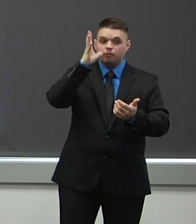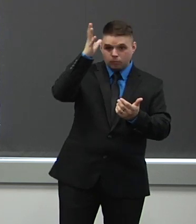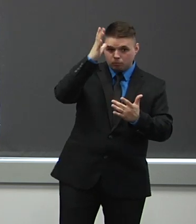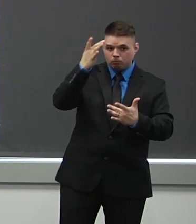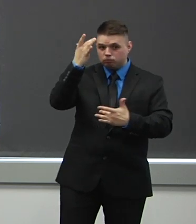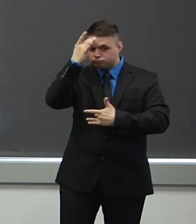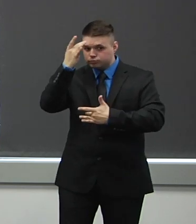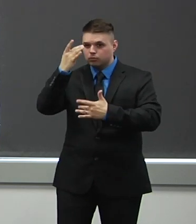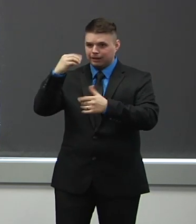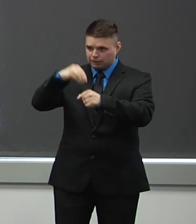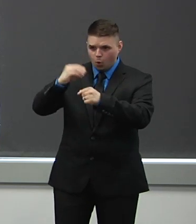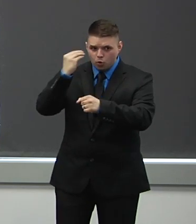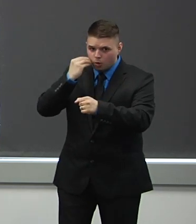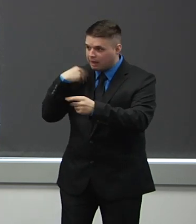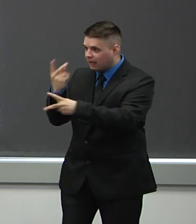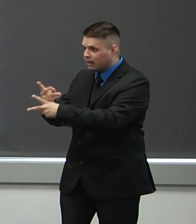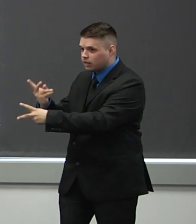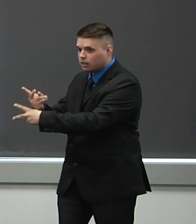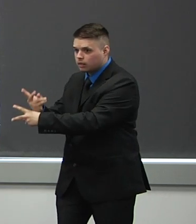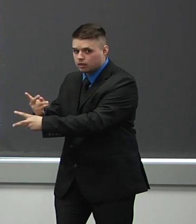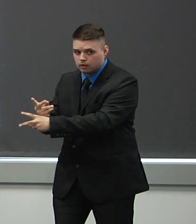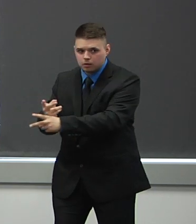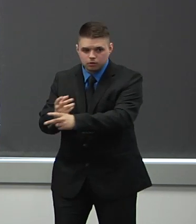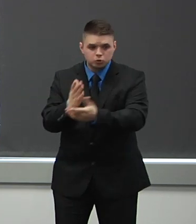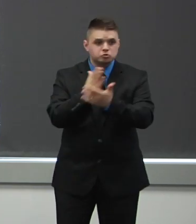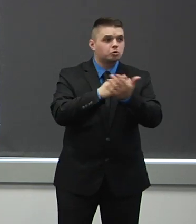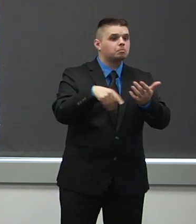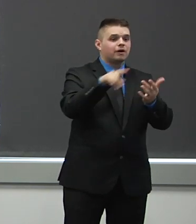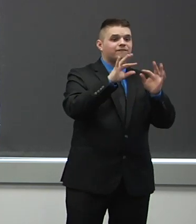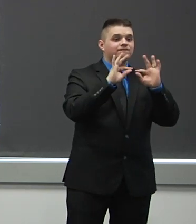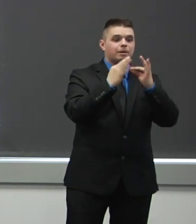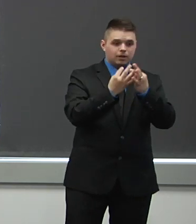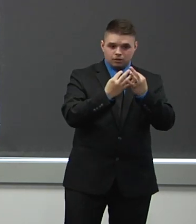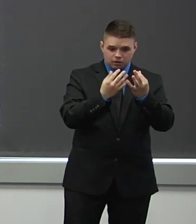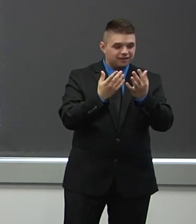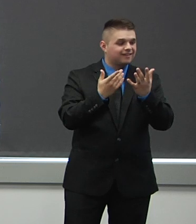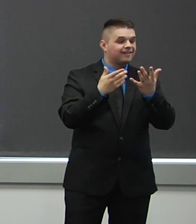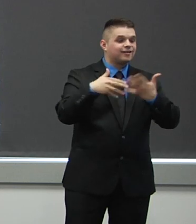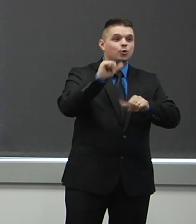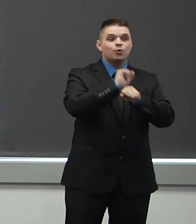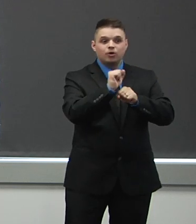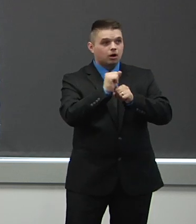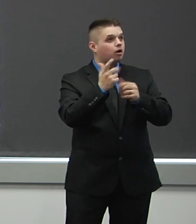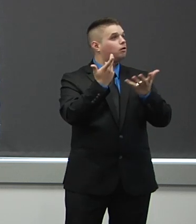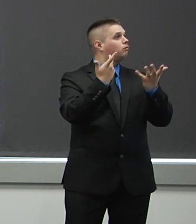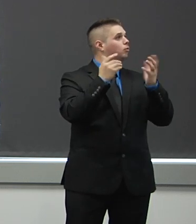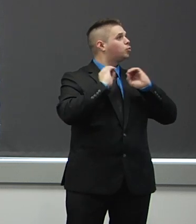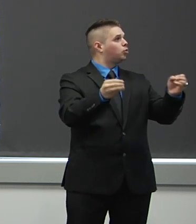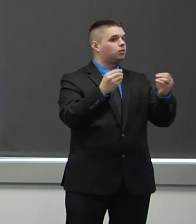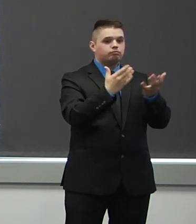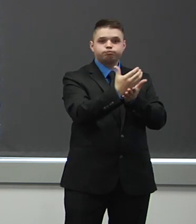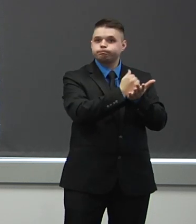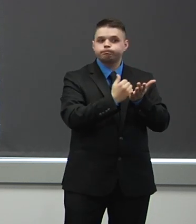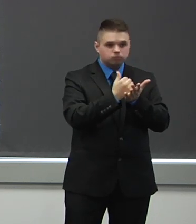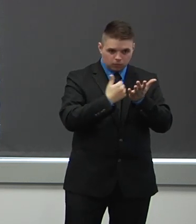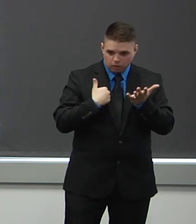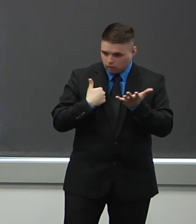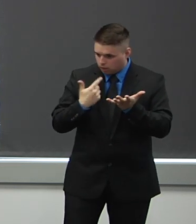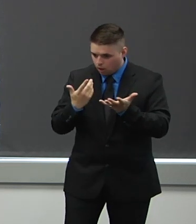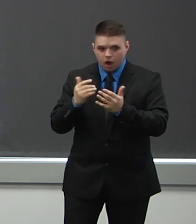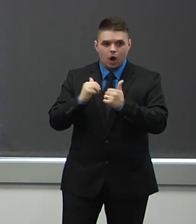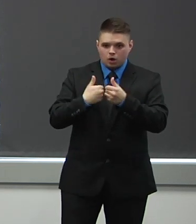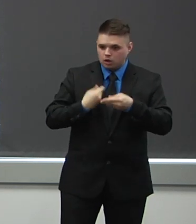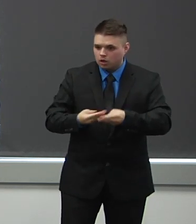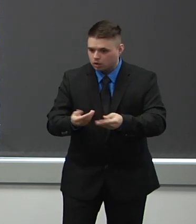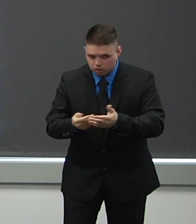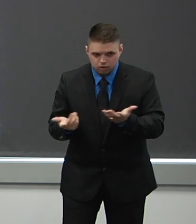Some are struggling to get meals on the table because they've been laid off or furloughed. Some are trying to work from home while also taking